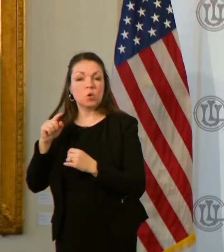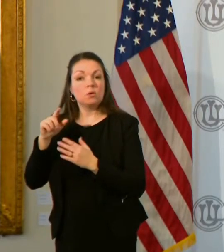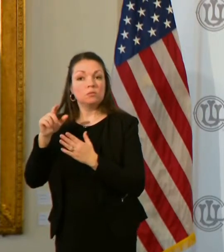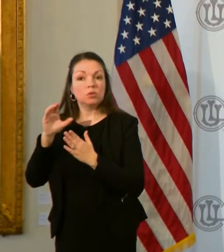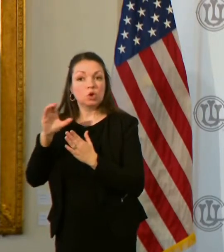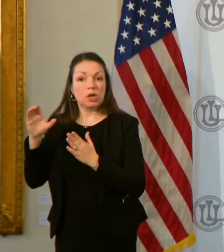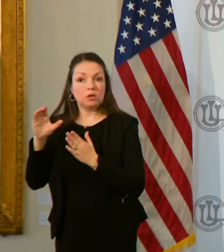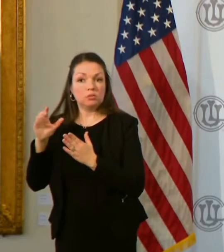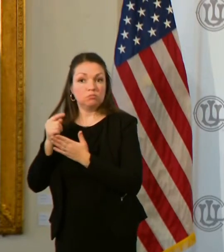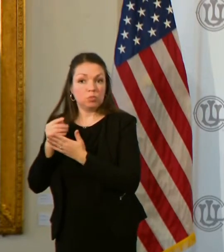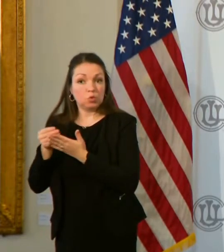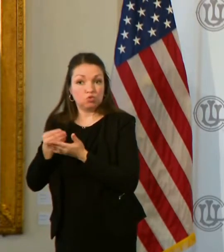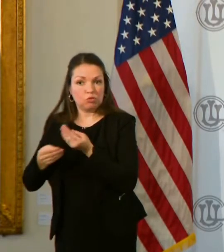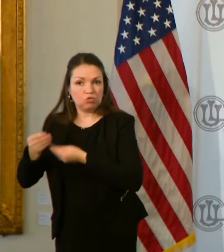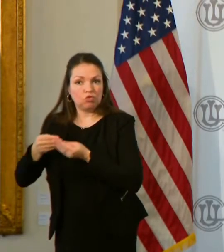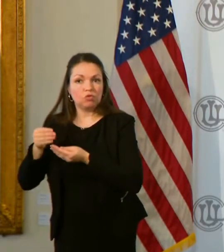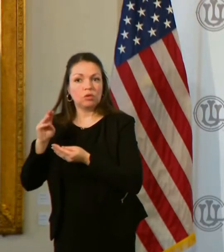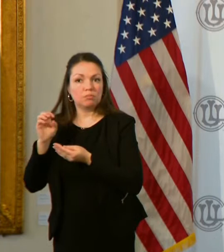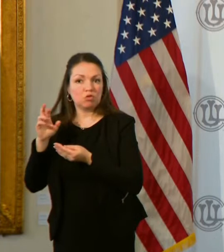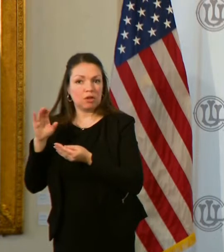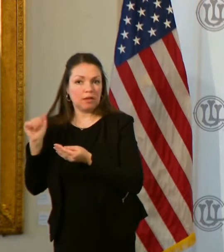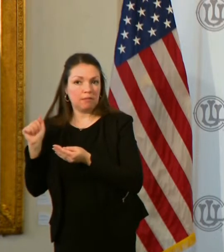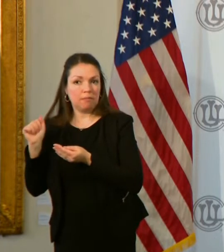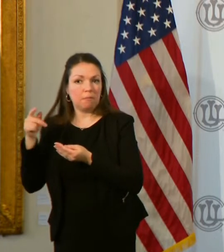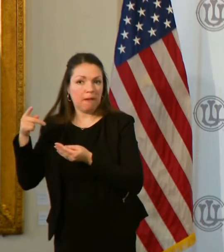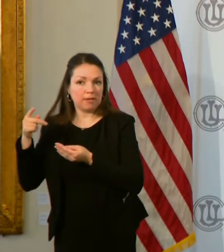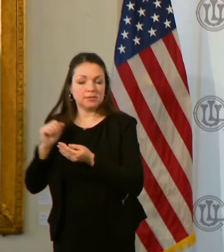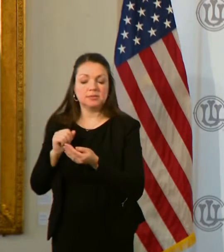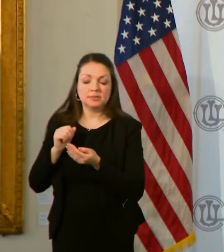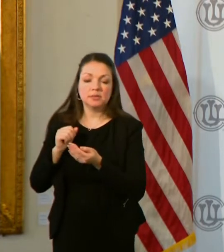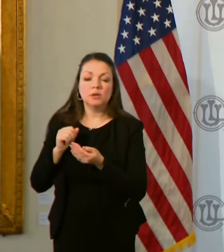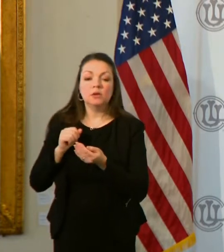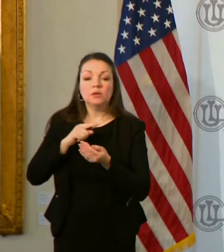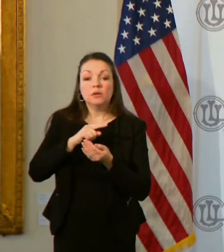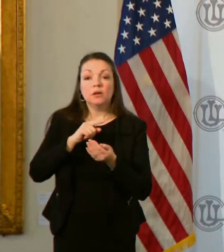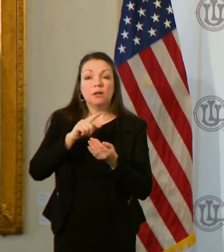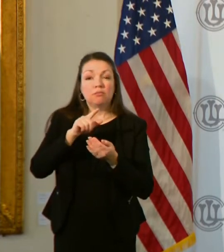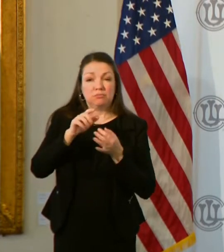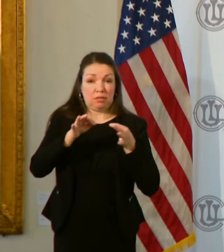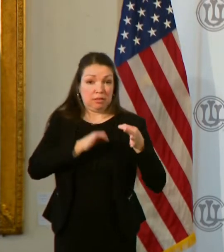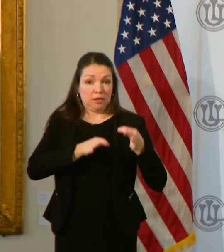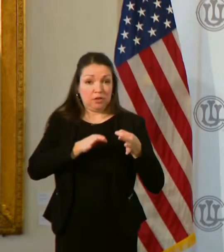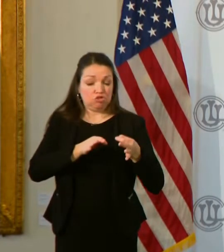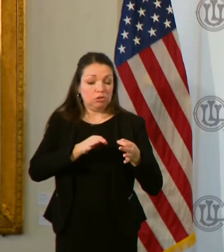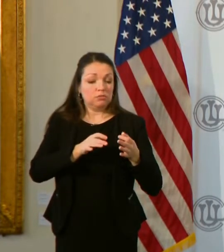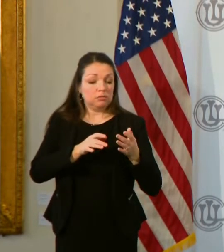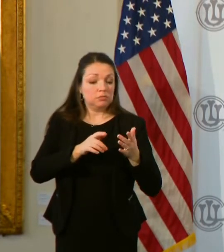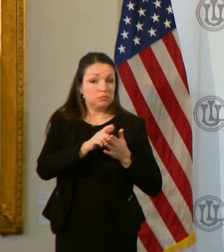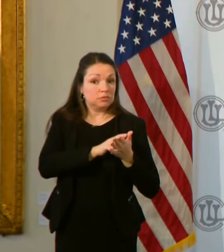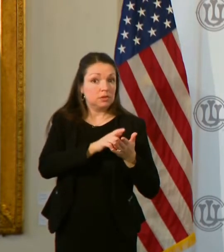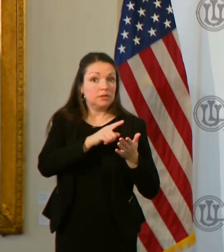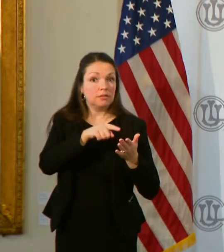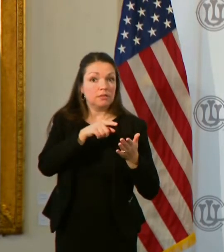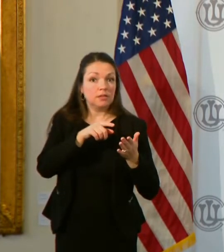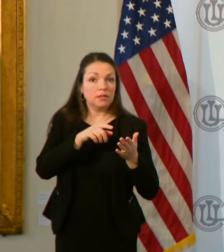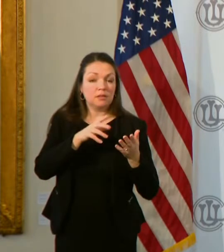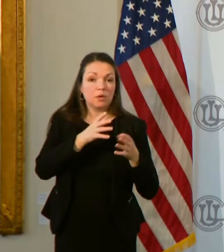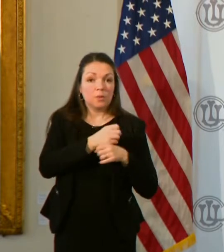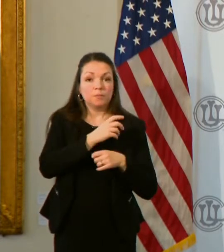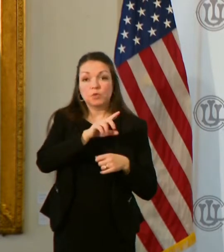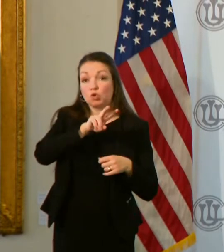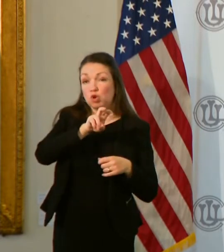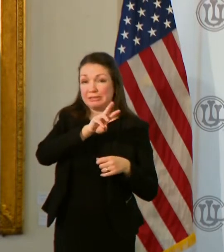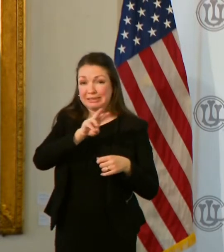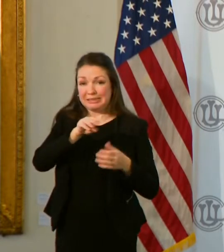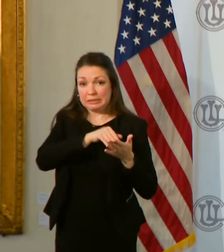Pappas. The municipal litigation section won a $266 million award